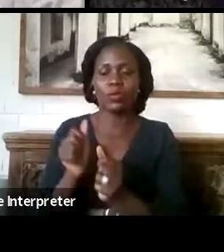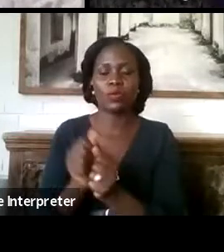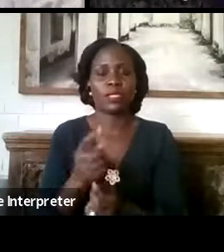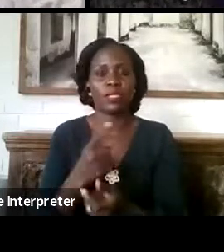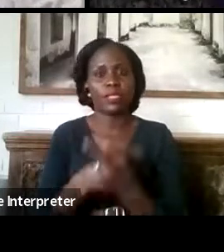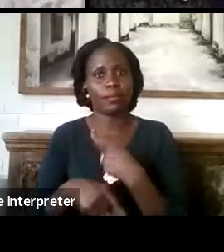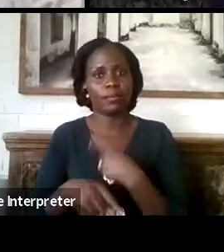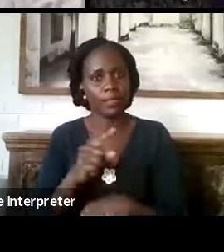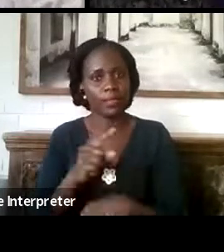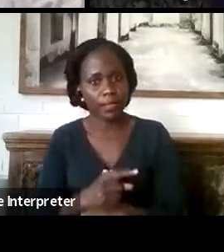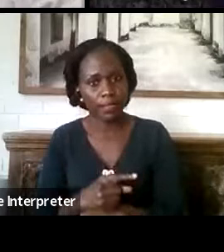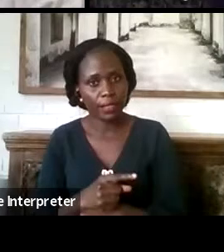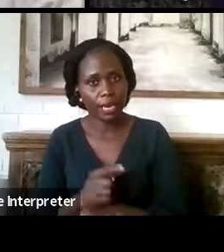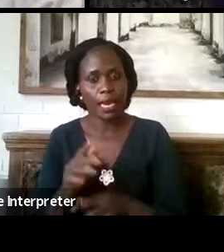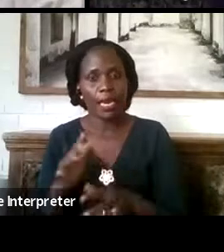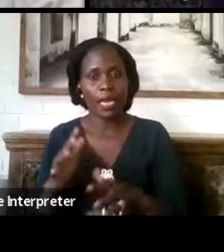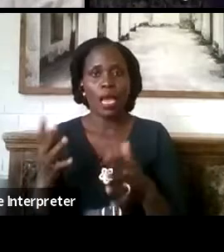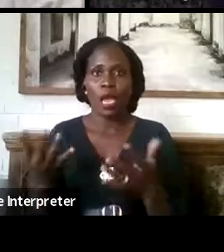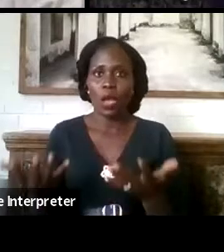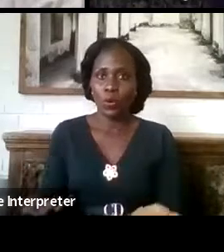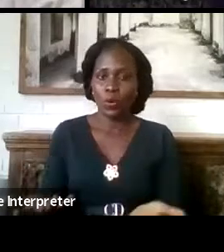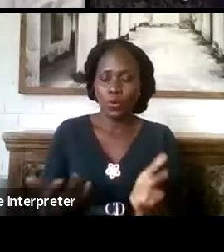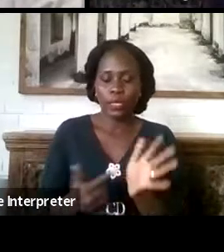like the prize for